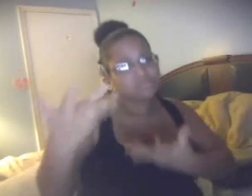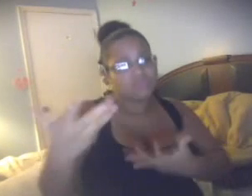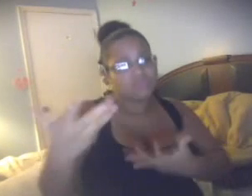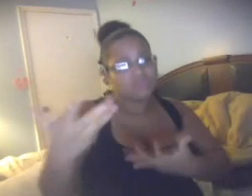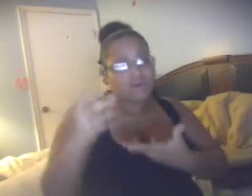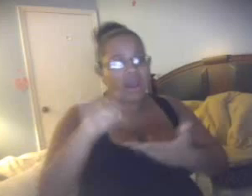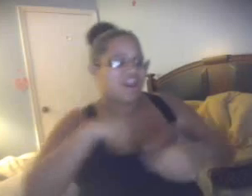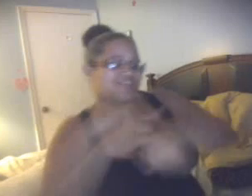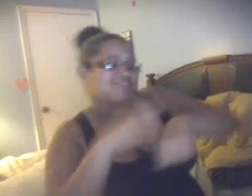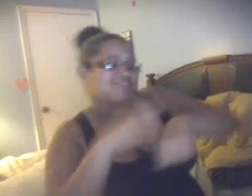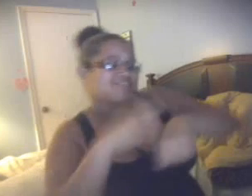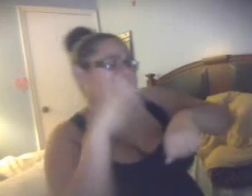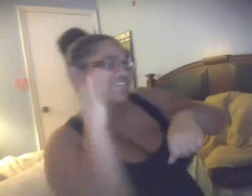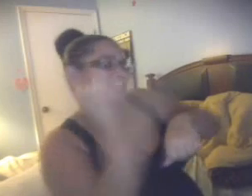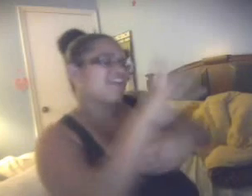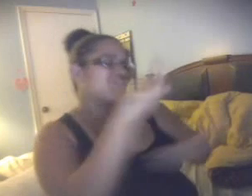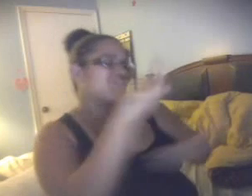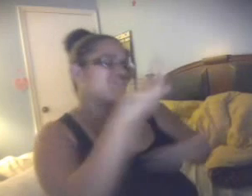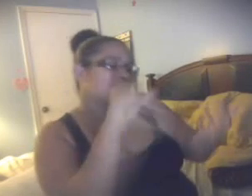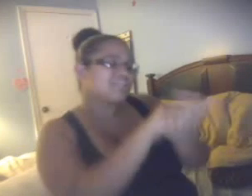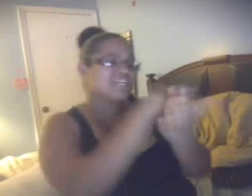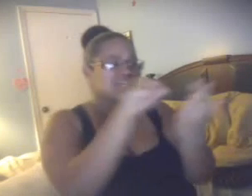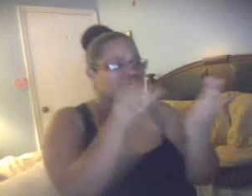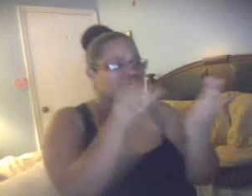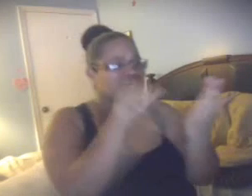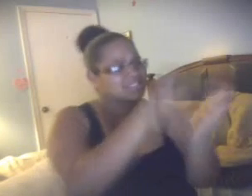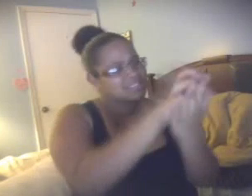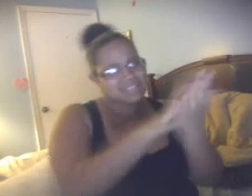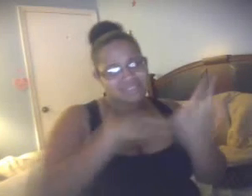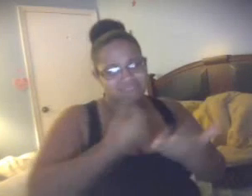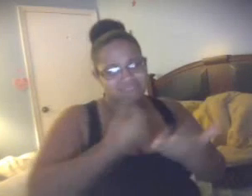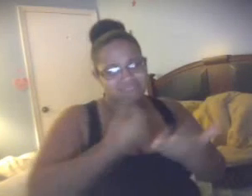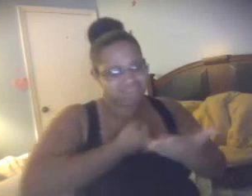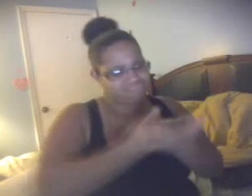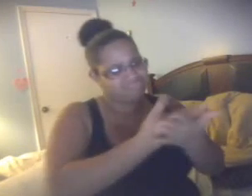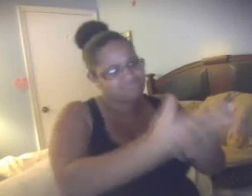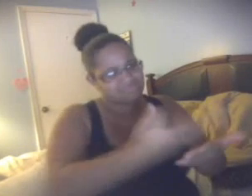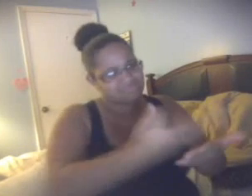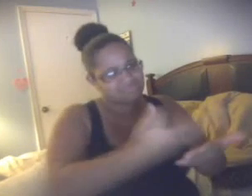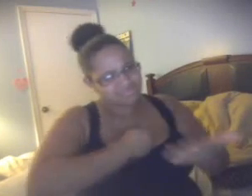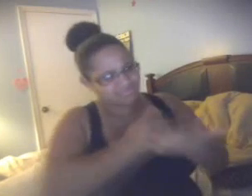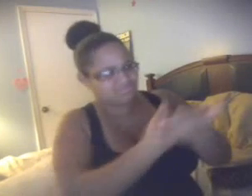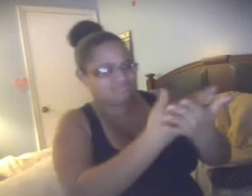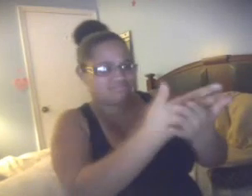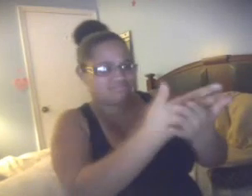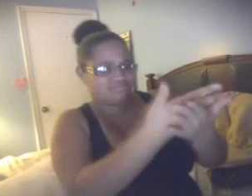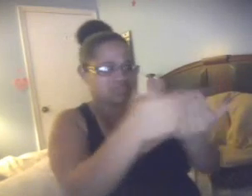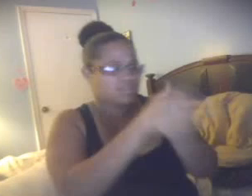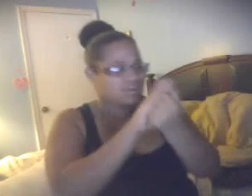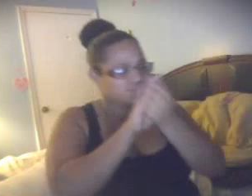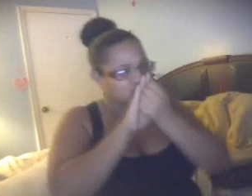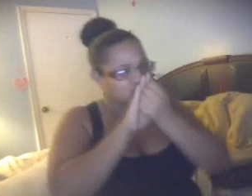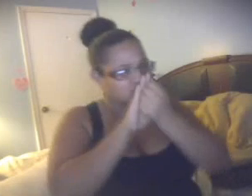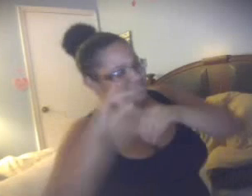I'm sending him a four-page letter, and I enclosed it with a kiss.